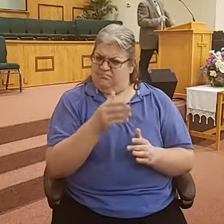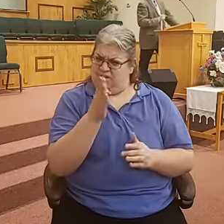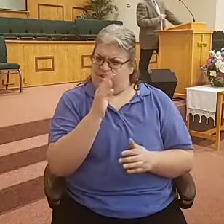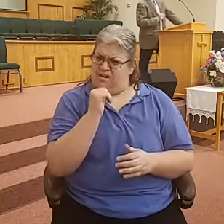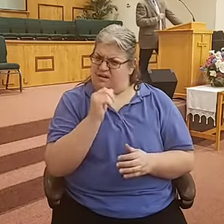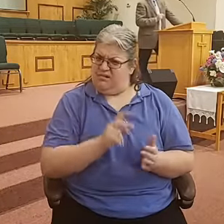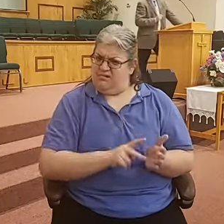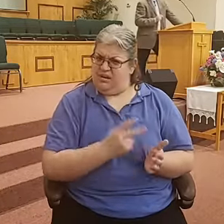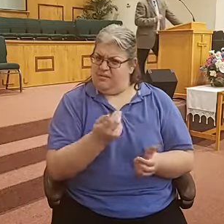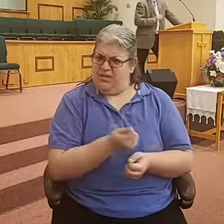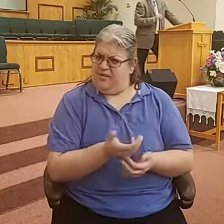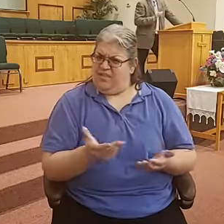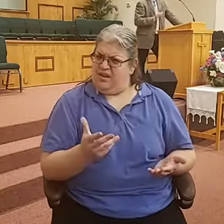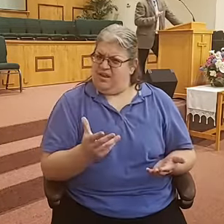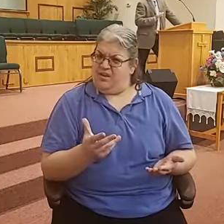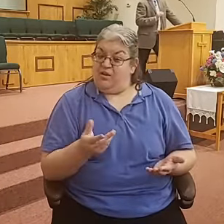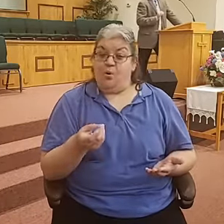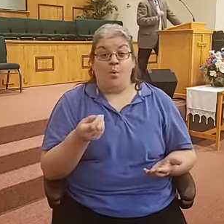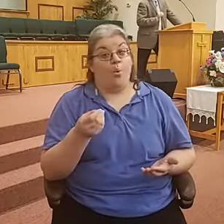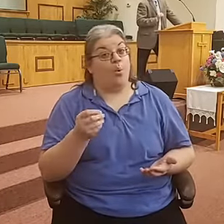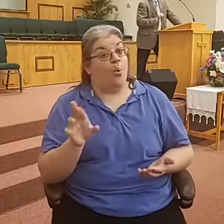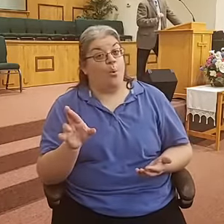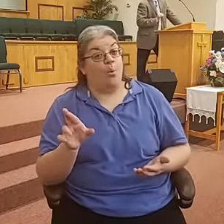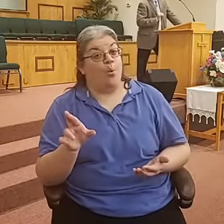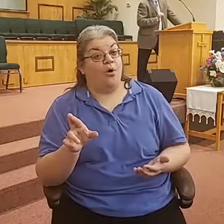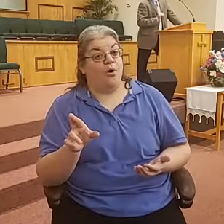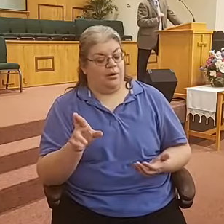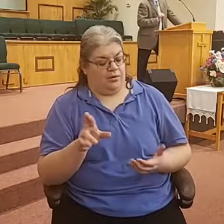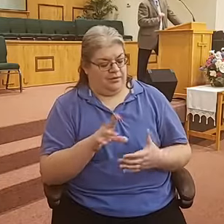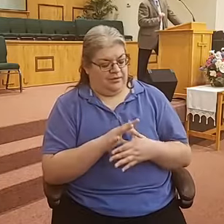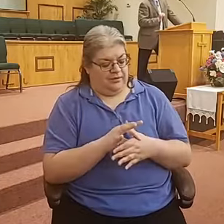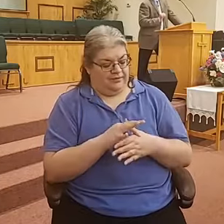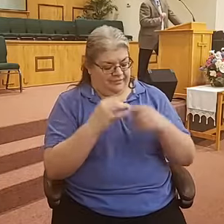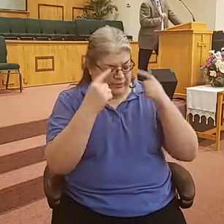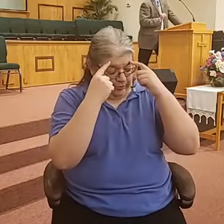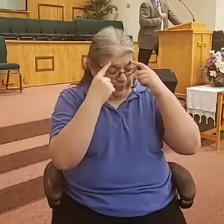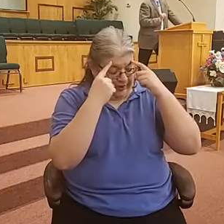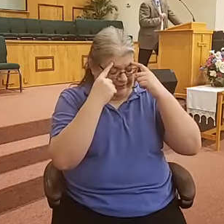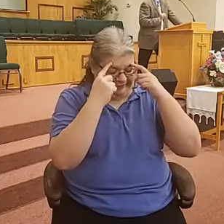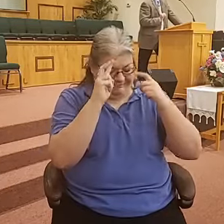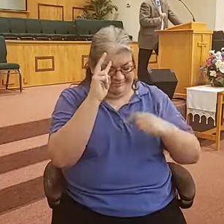or the carnal mind is not deciphering it correctly.